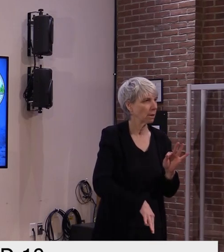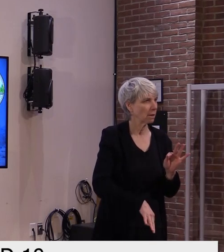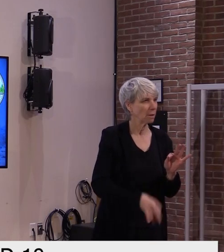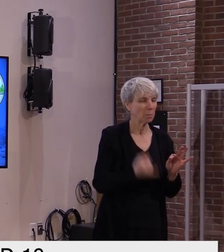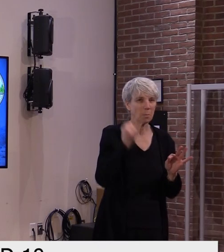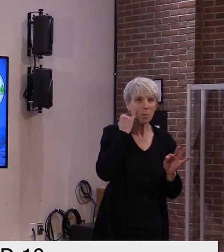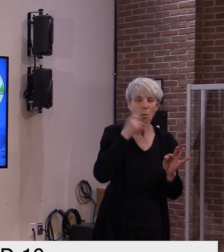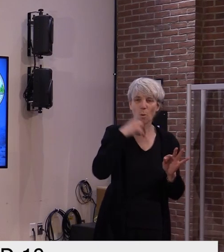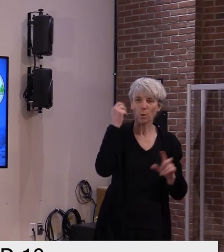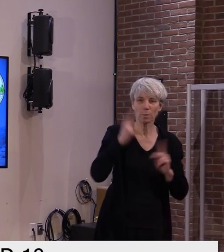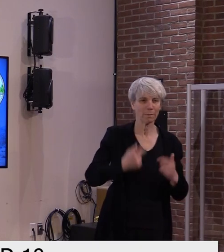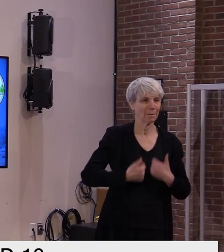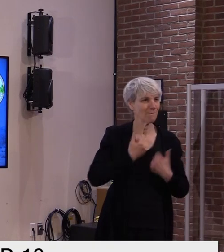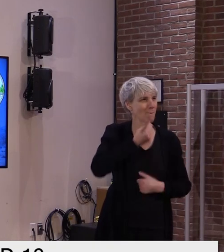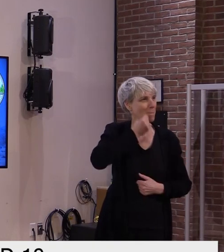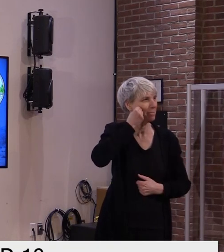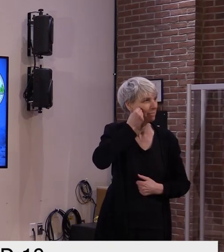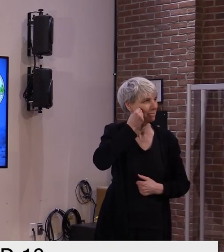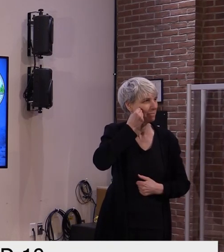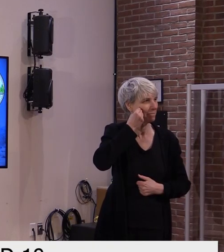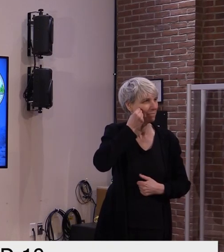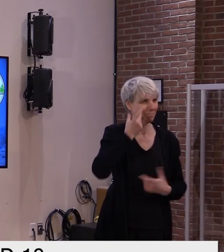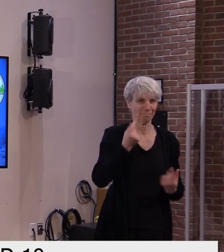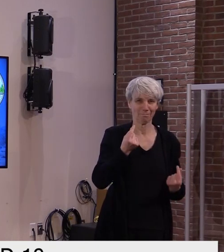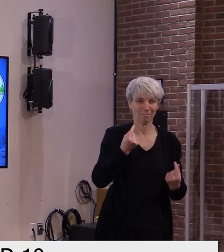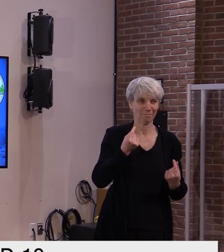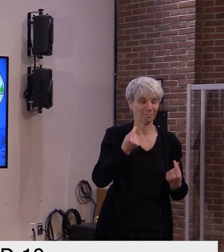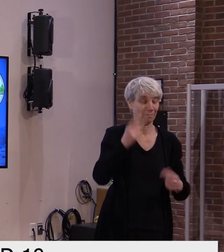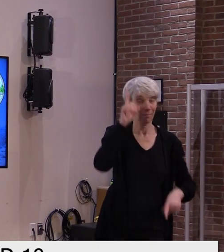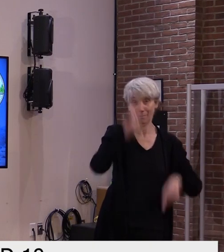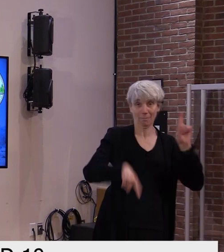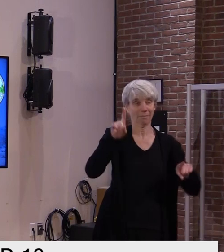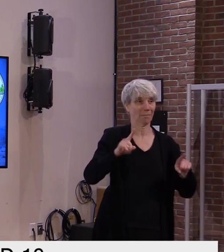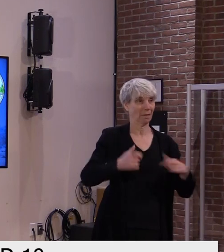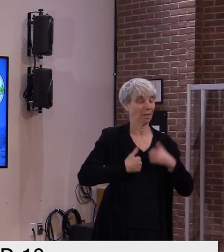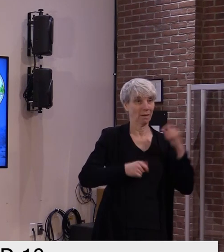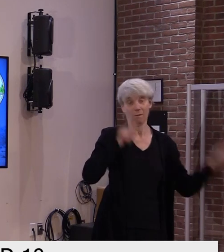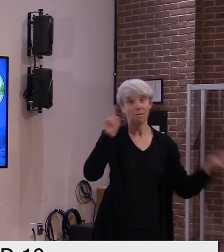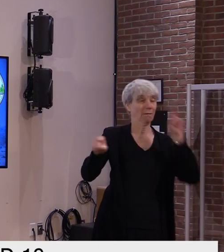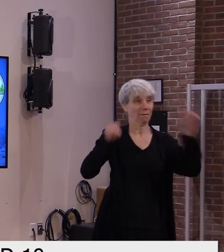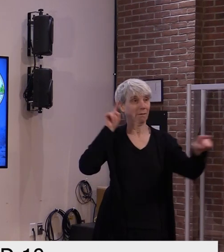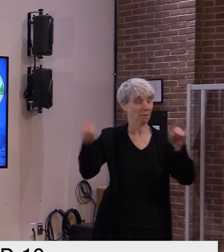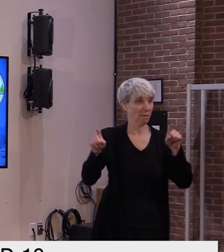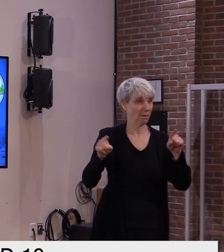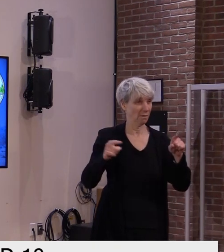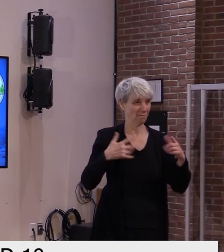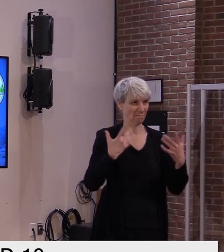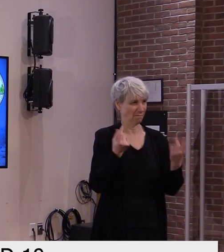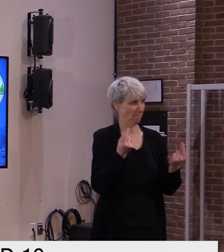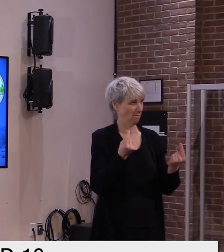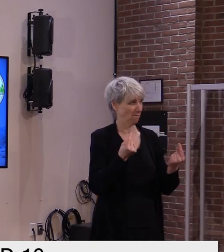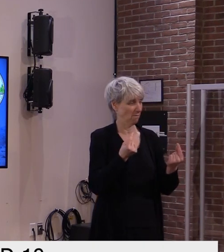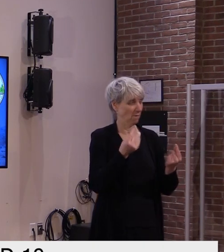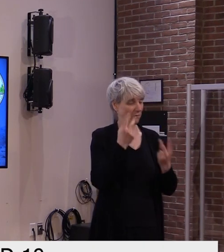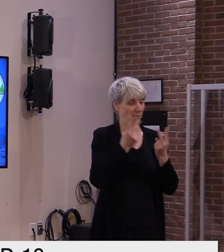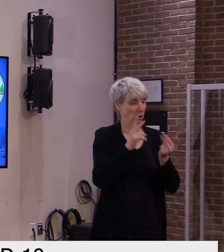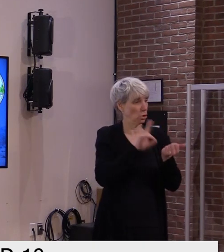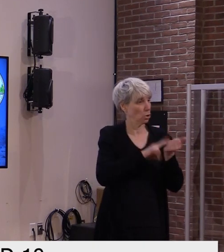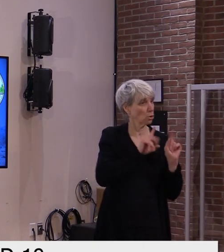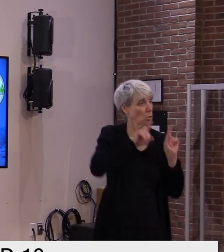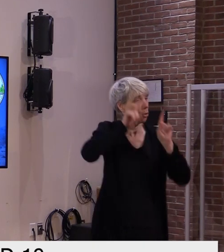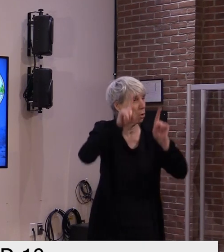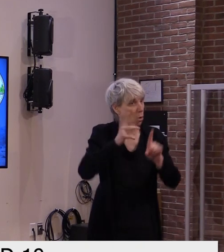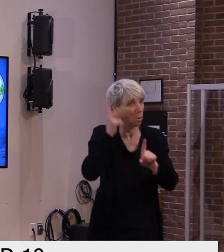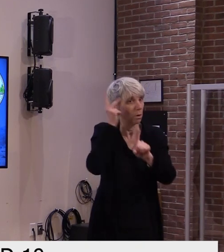get the vaccine through home health care? If a person is, say, 60 years old and they have some serious